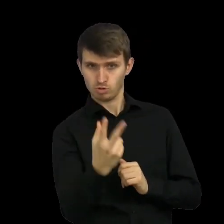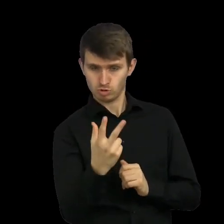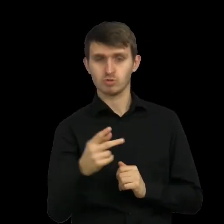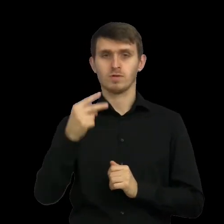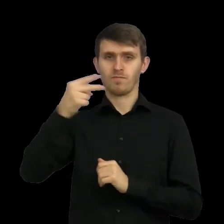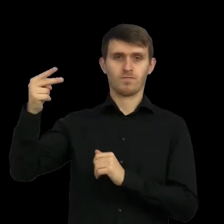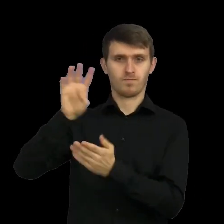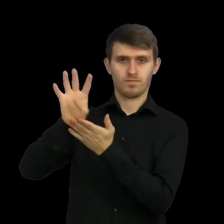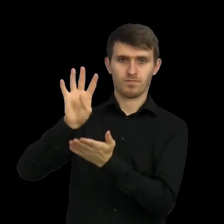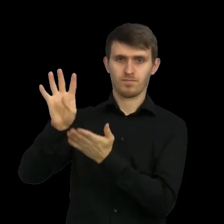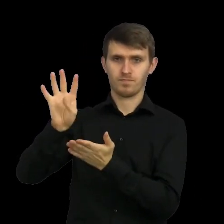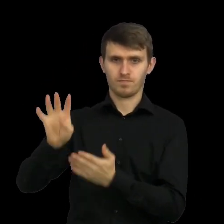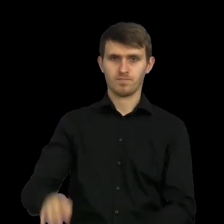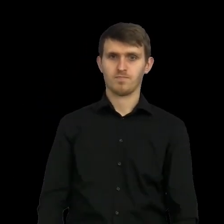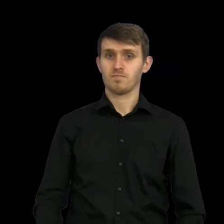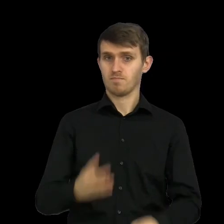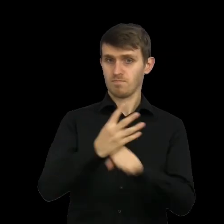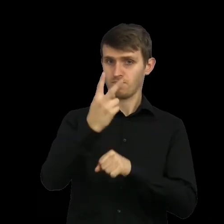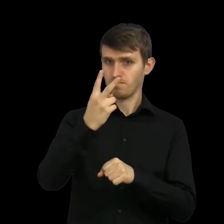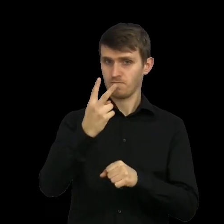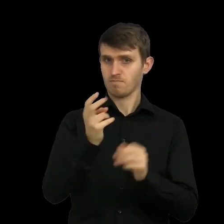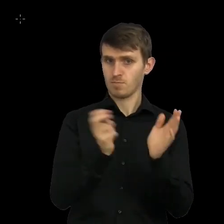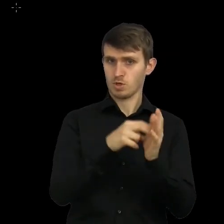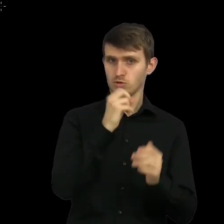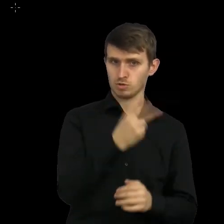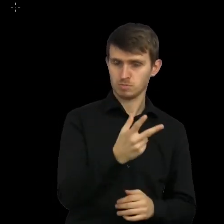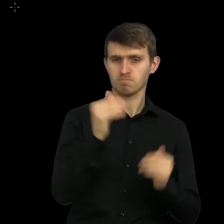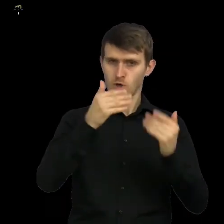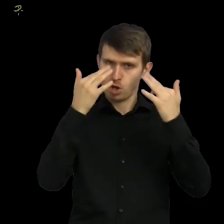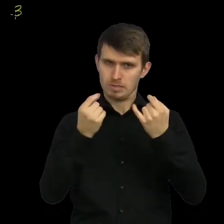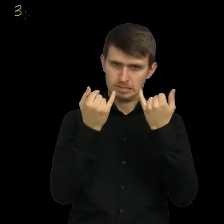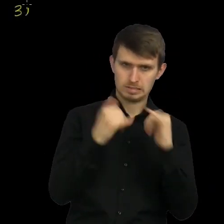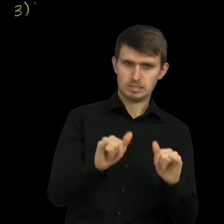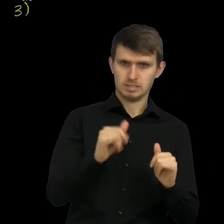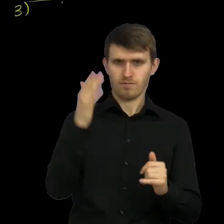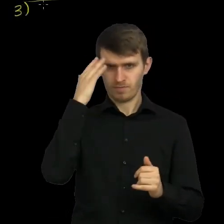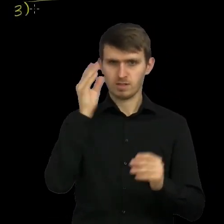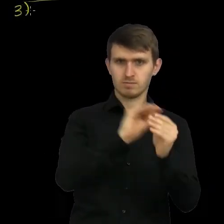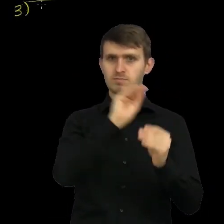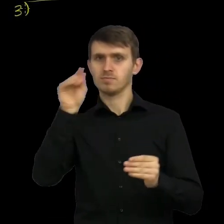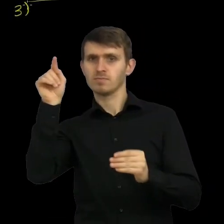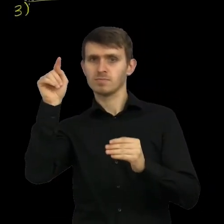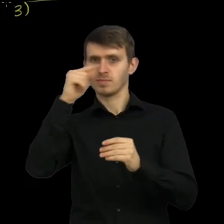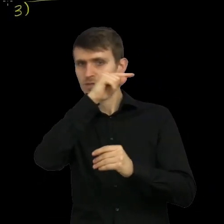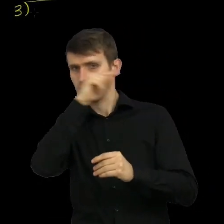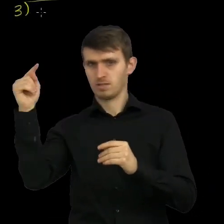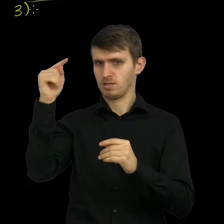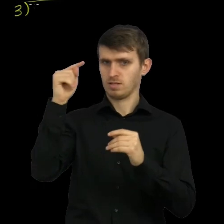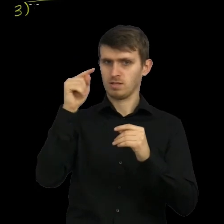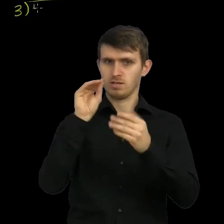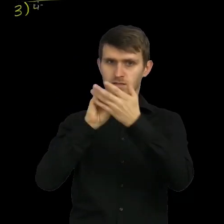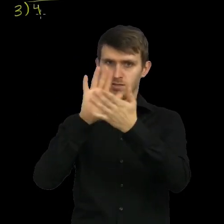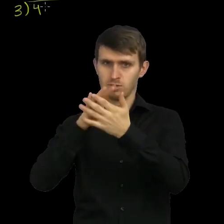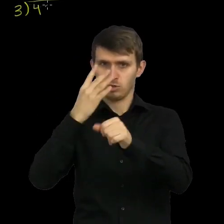is equal to 14. So what's 42 divided by 3? And we could do a little bit of medium